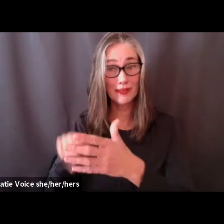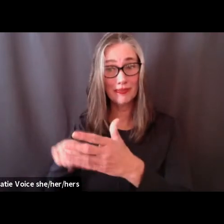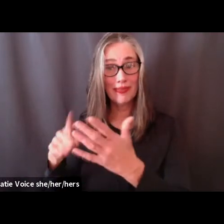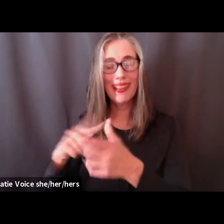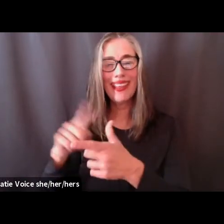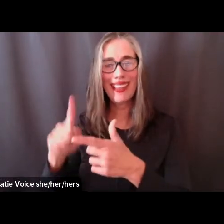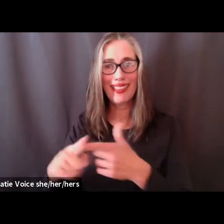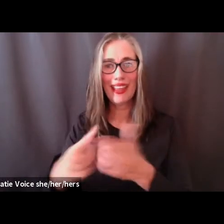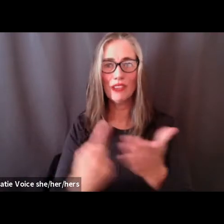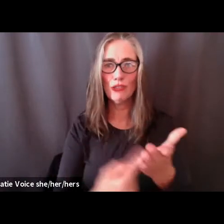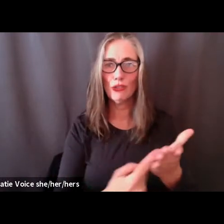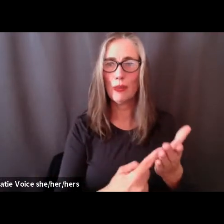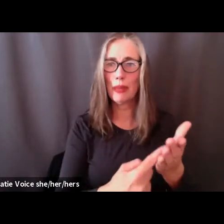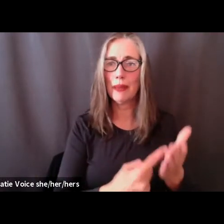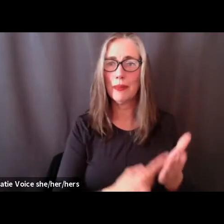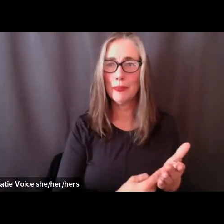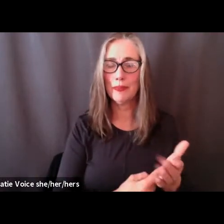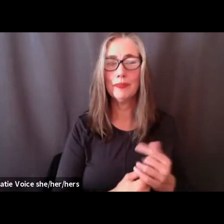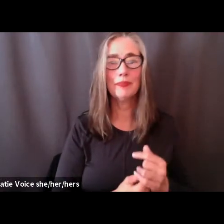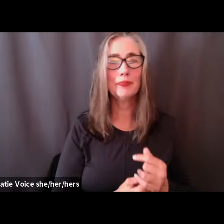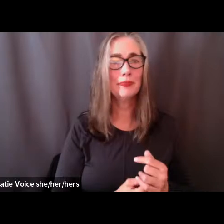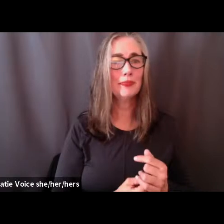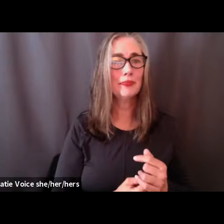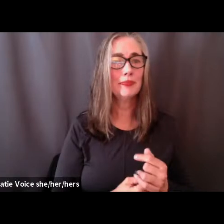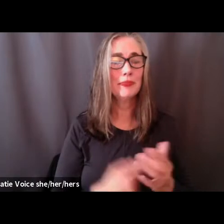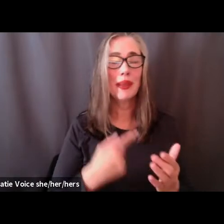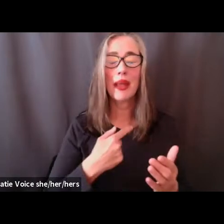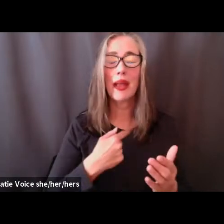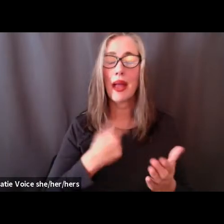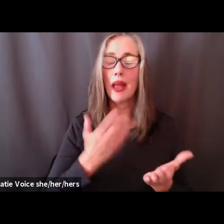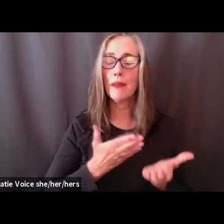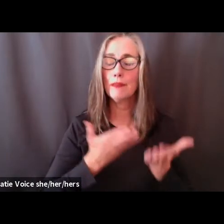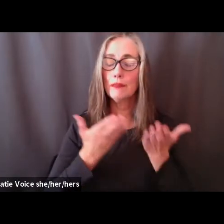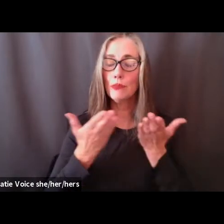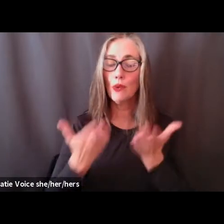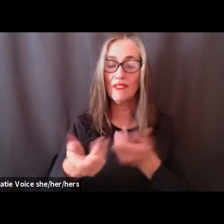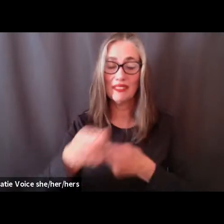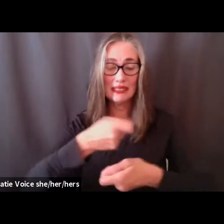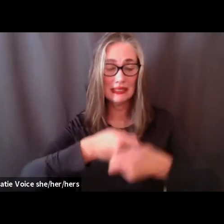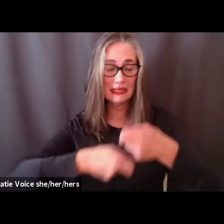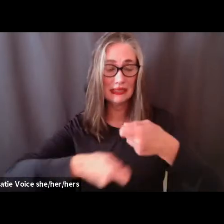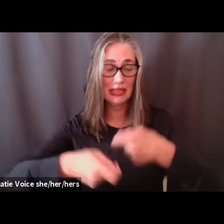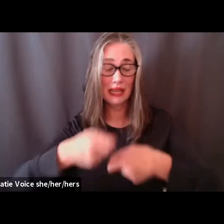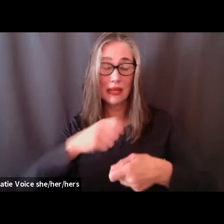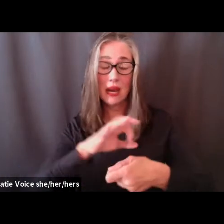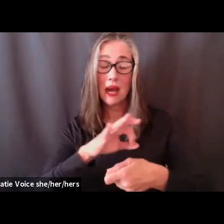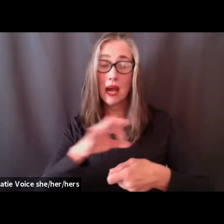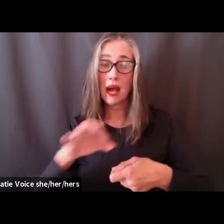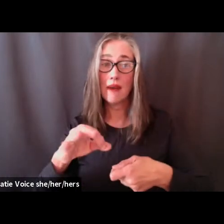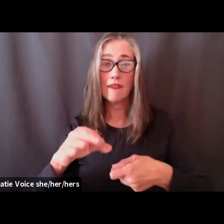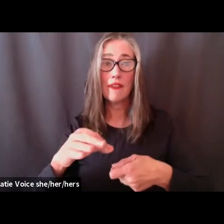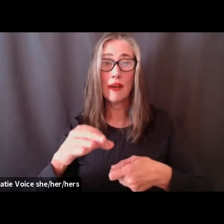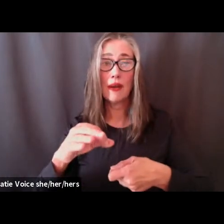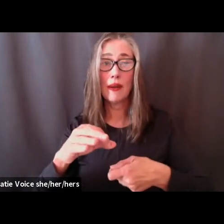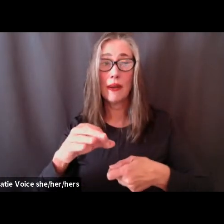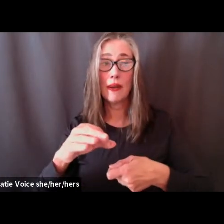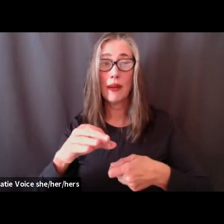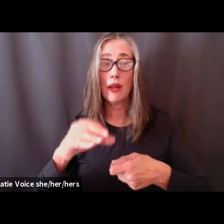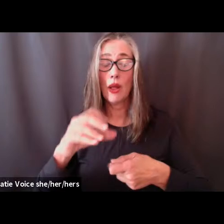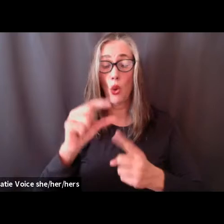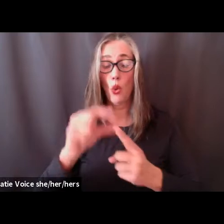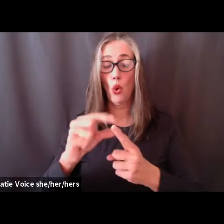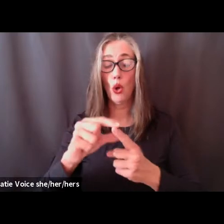I'm actually going to move that instead of using before to replace of,